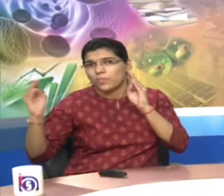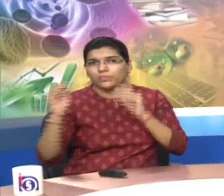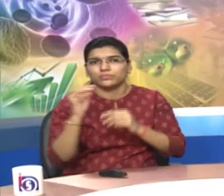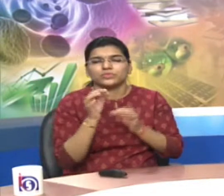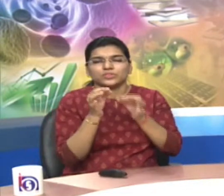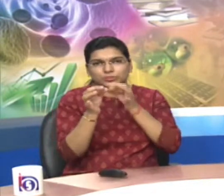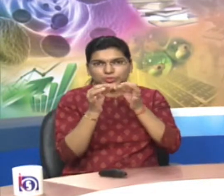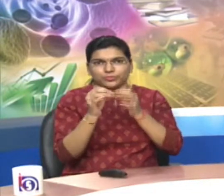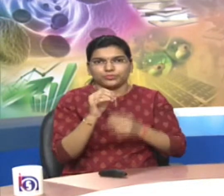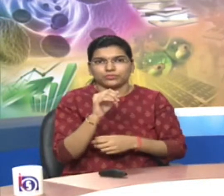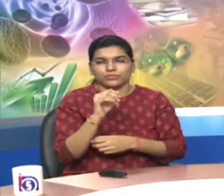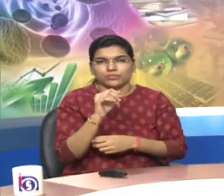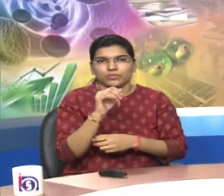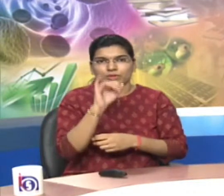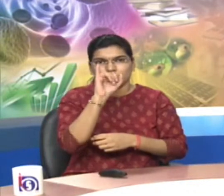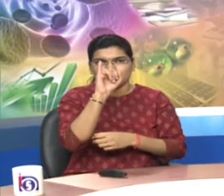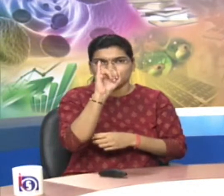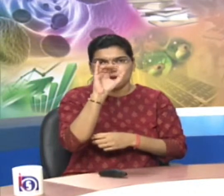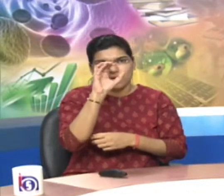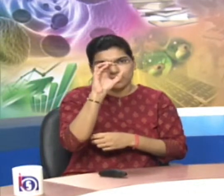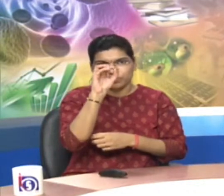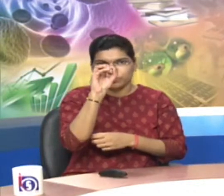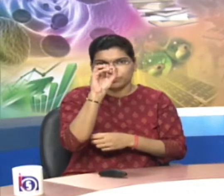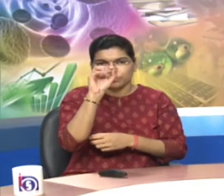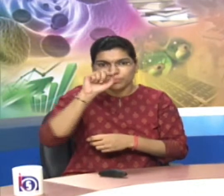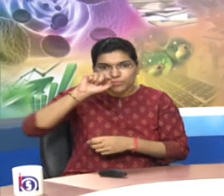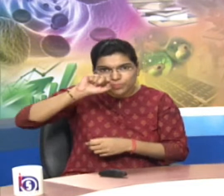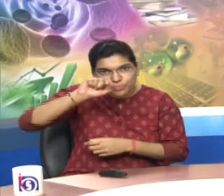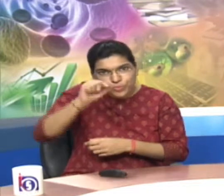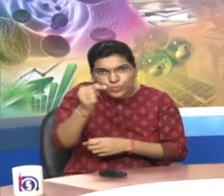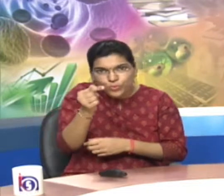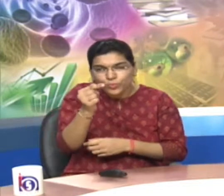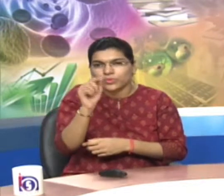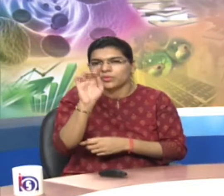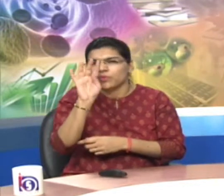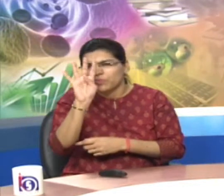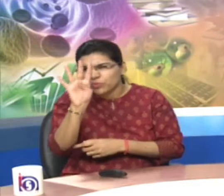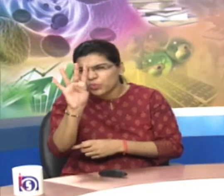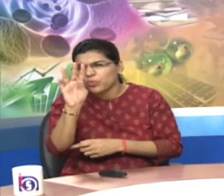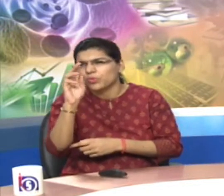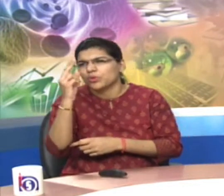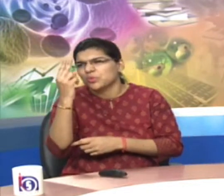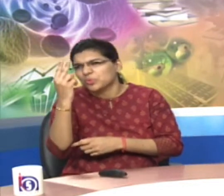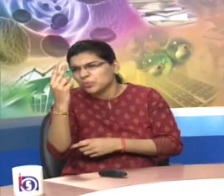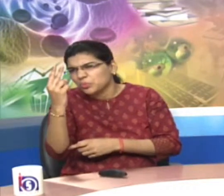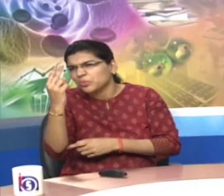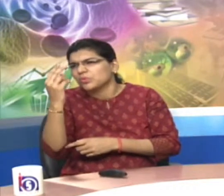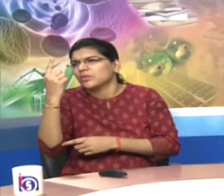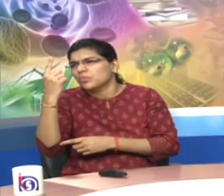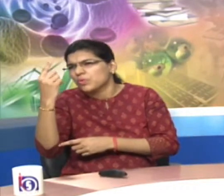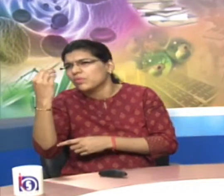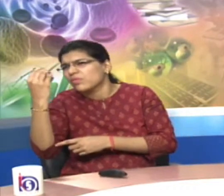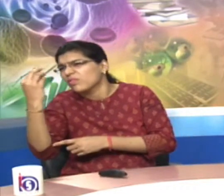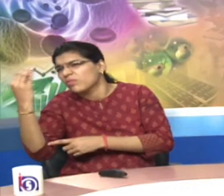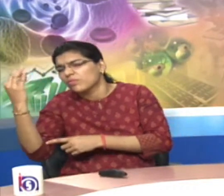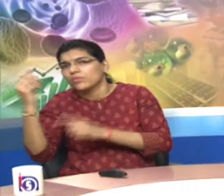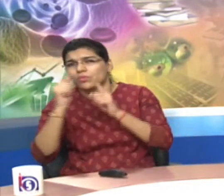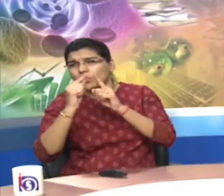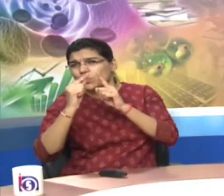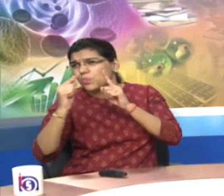example, you have written something 6, 0, then dot, 4, 2, 1, any number